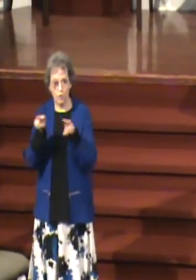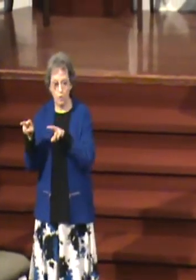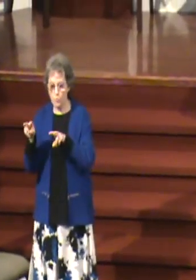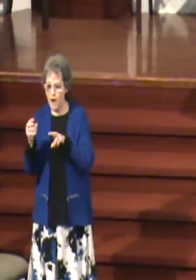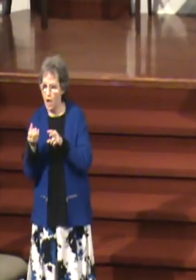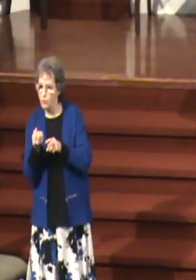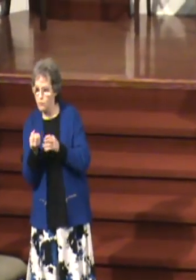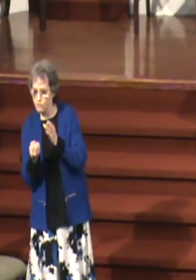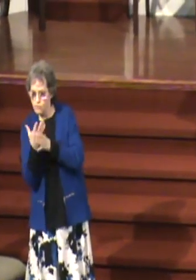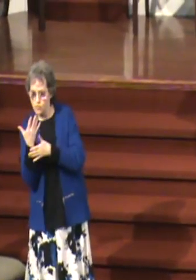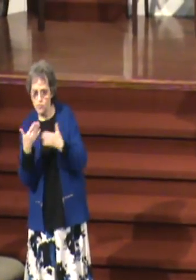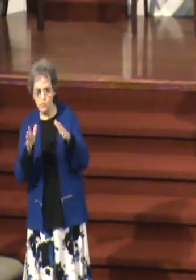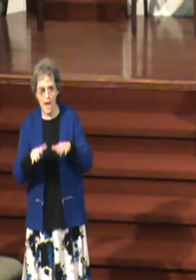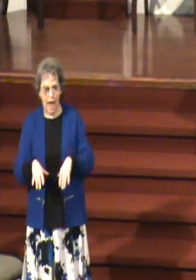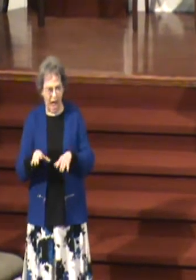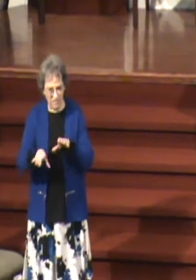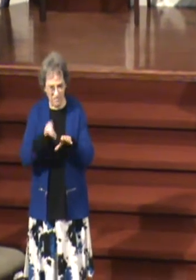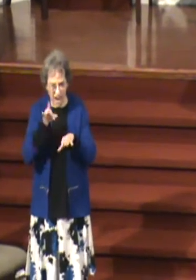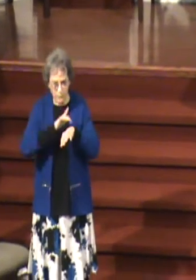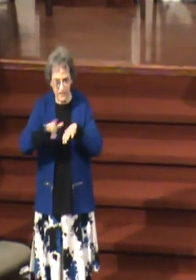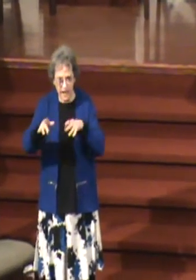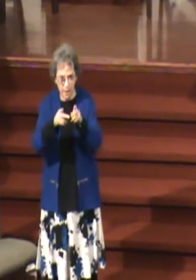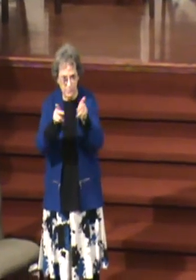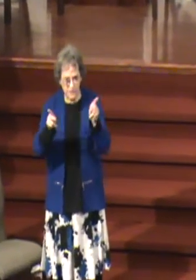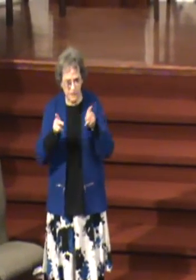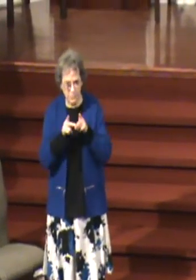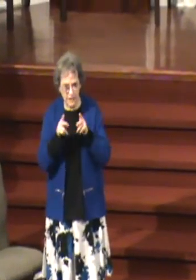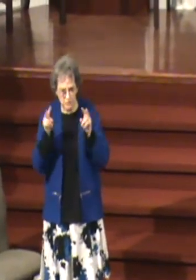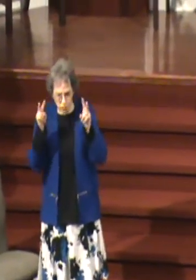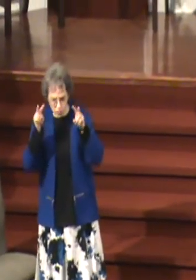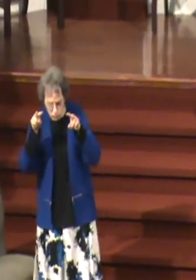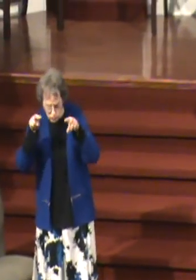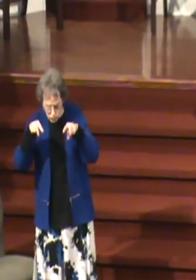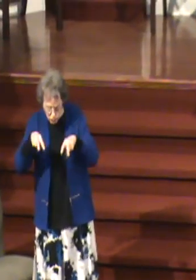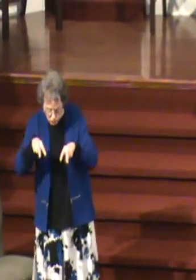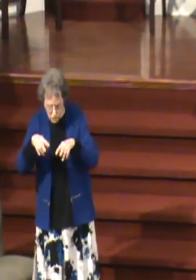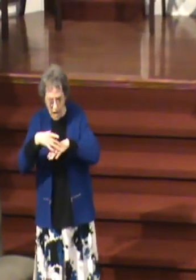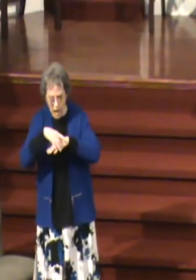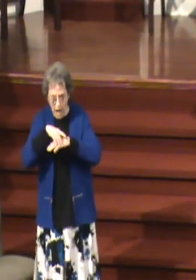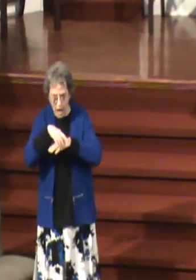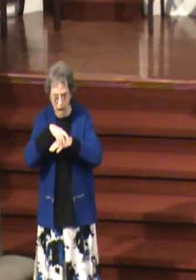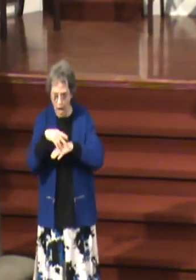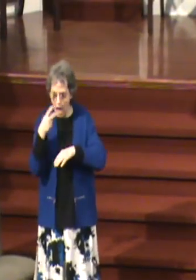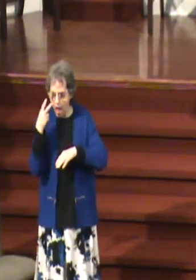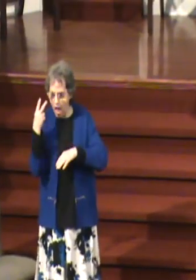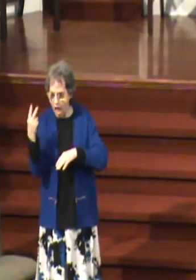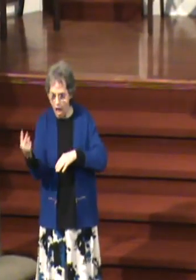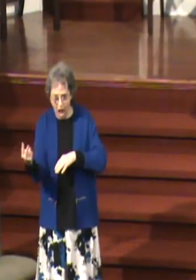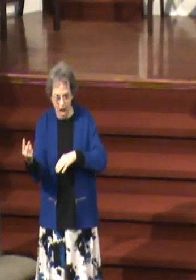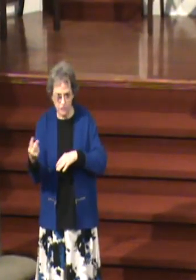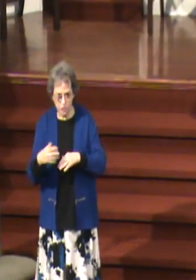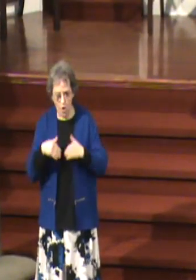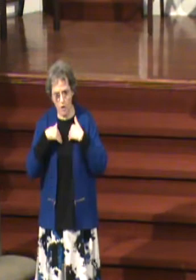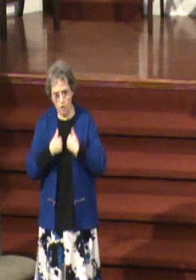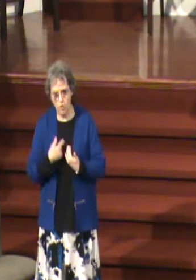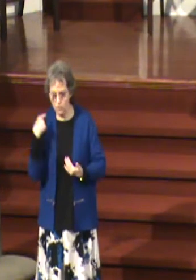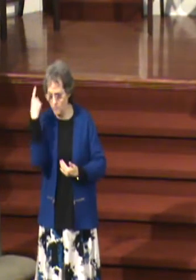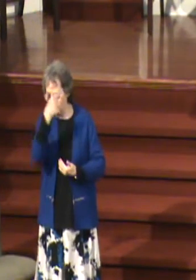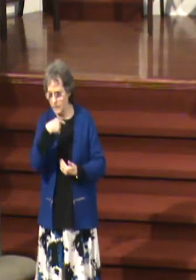found an empty place. He then looked down upon the earth and saw your tired face. He put his arms around